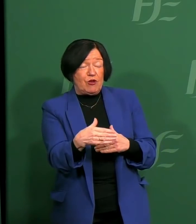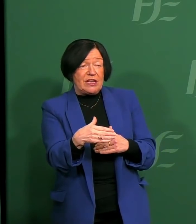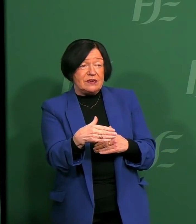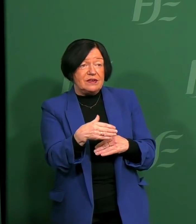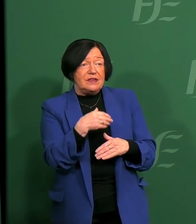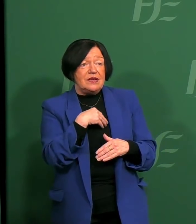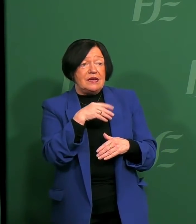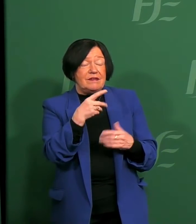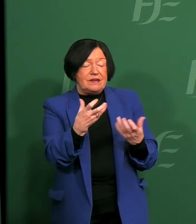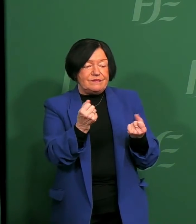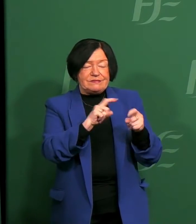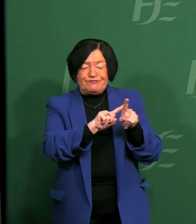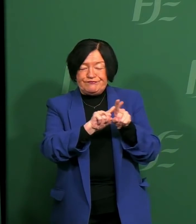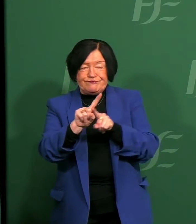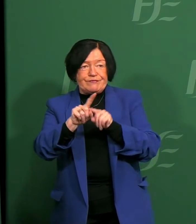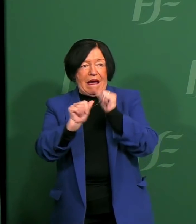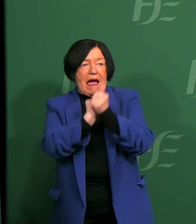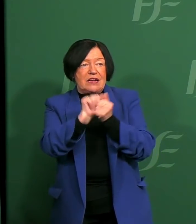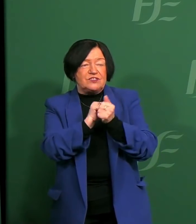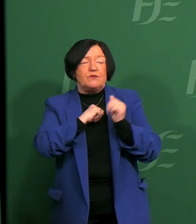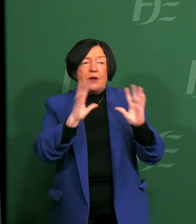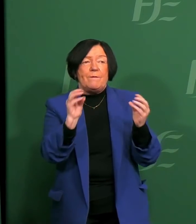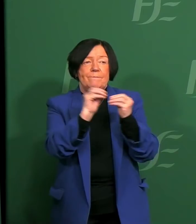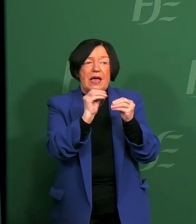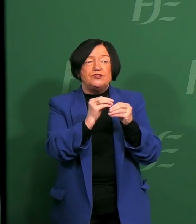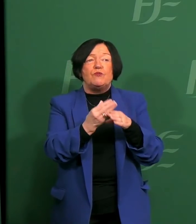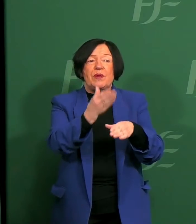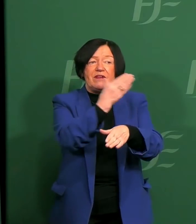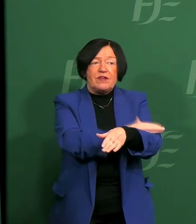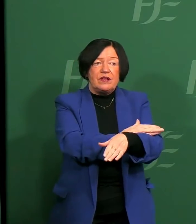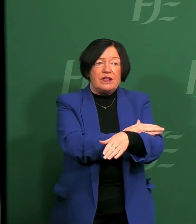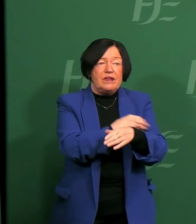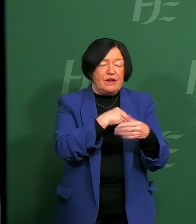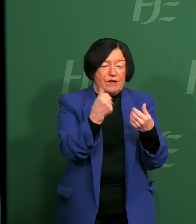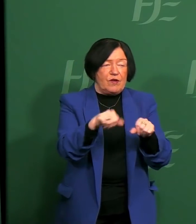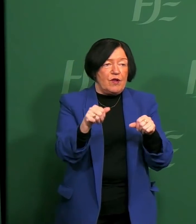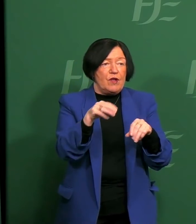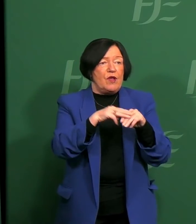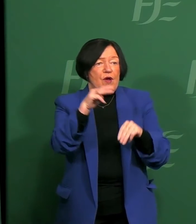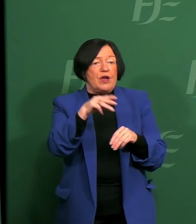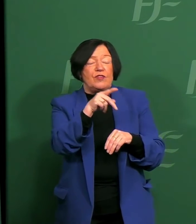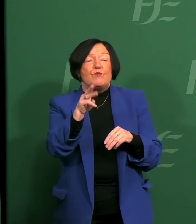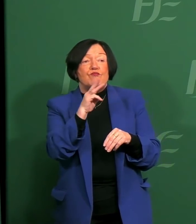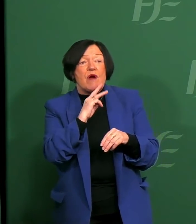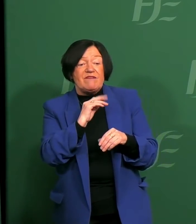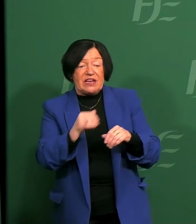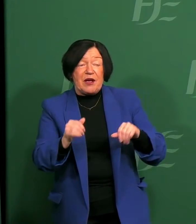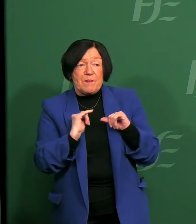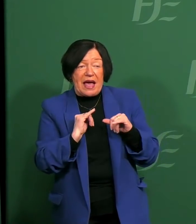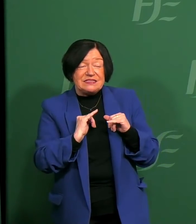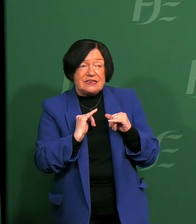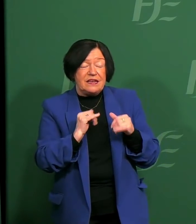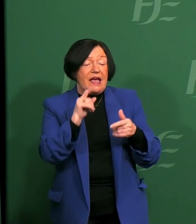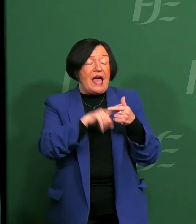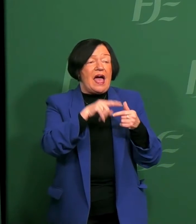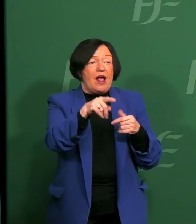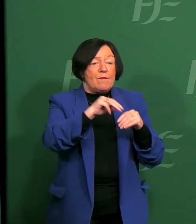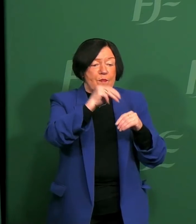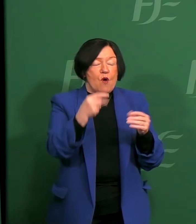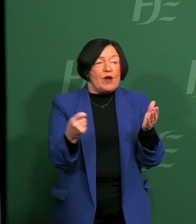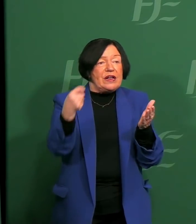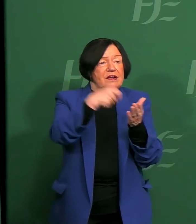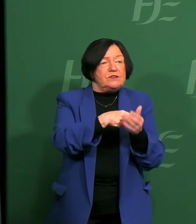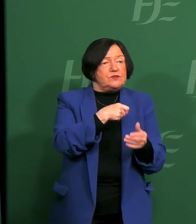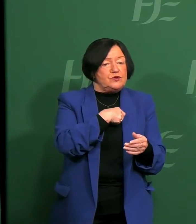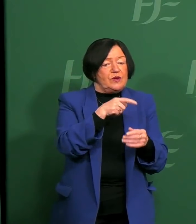we've taken a range of actions which we've outlined before, including procurement of further private capacity, and we do intend to build that slightly further again